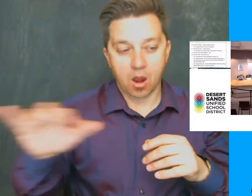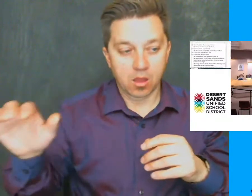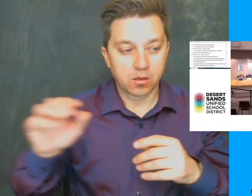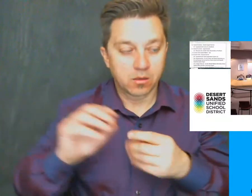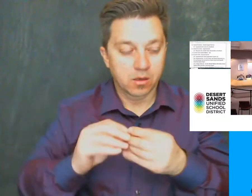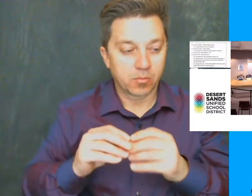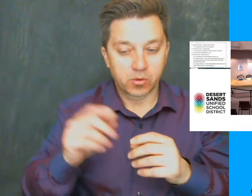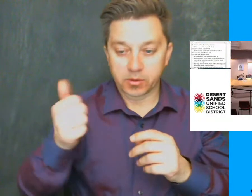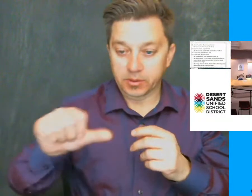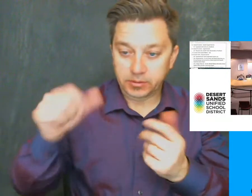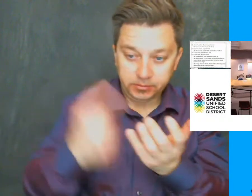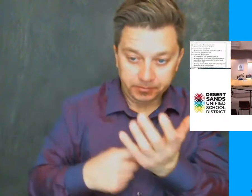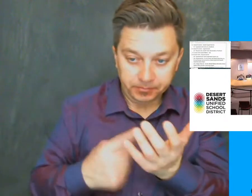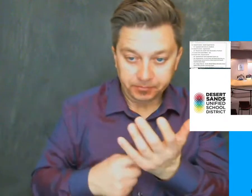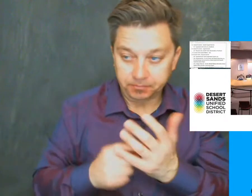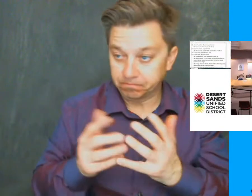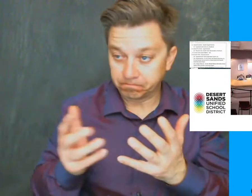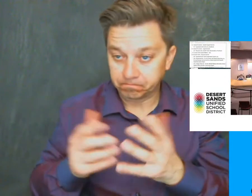22/2021-2022. Any discussion?